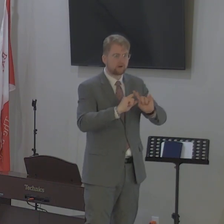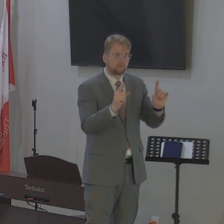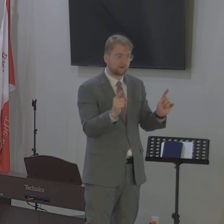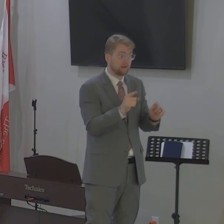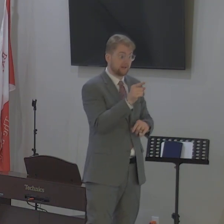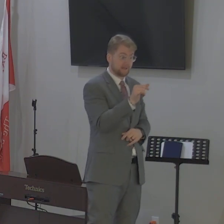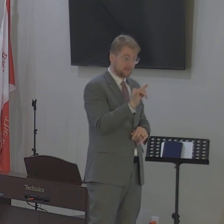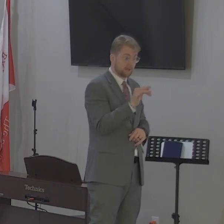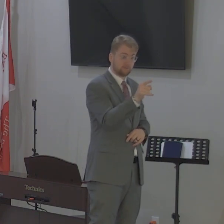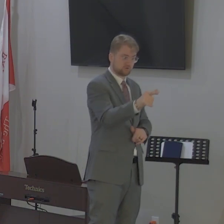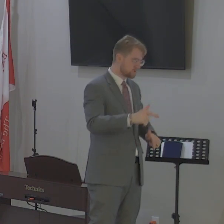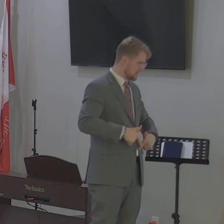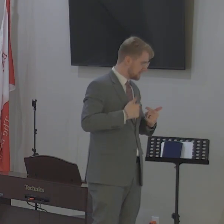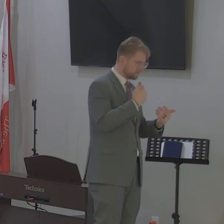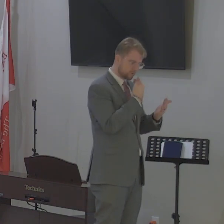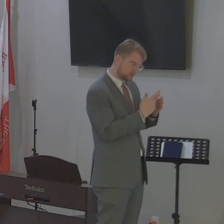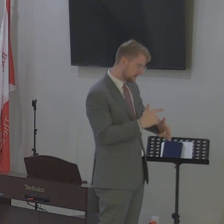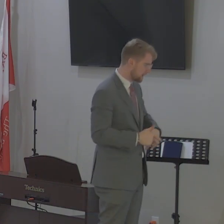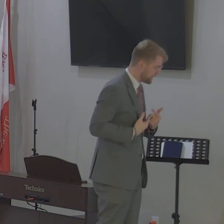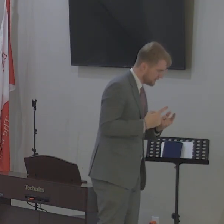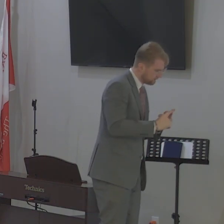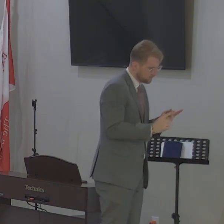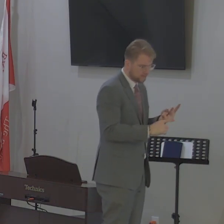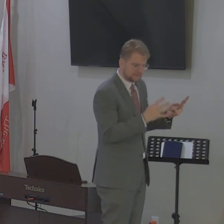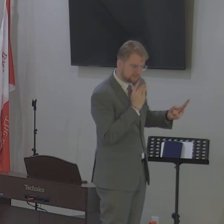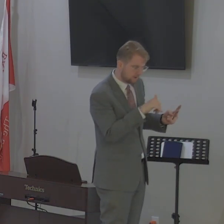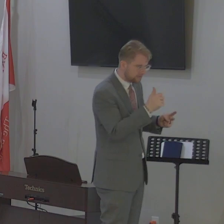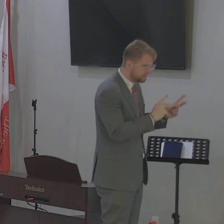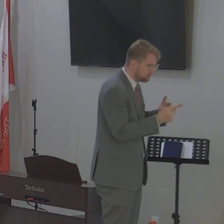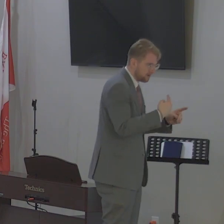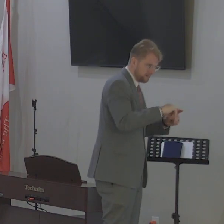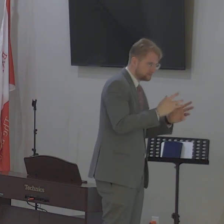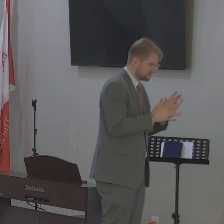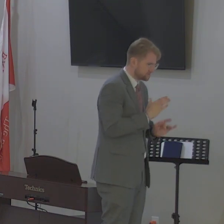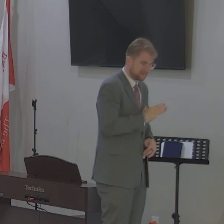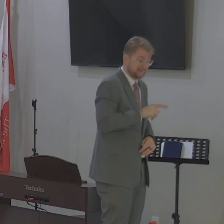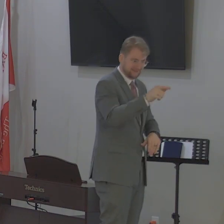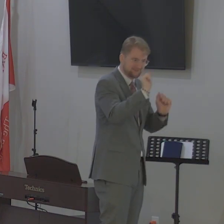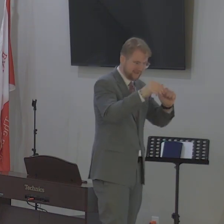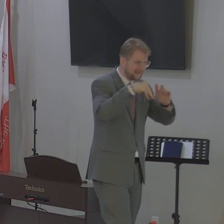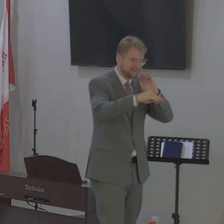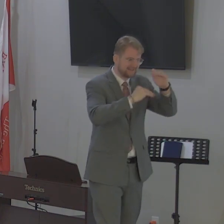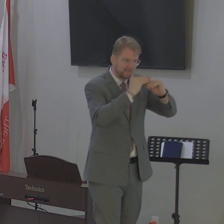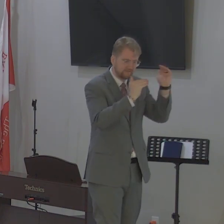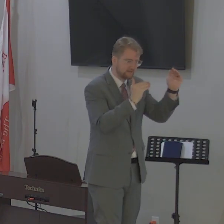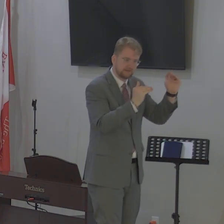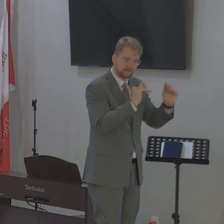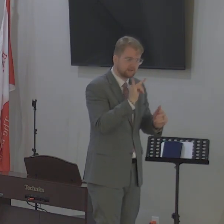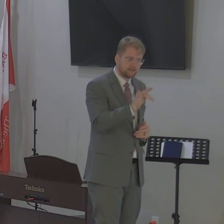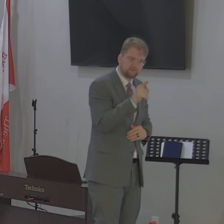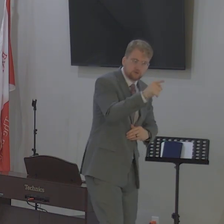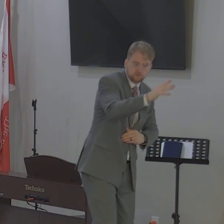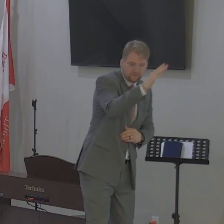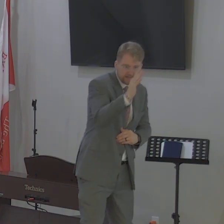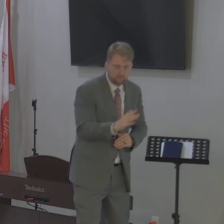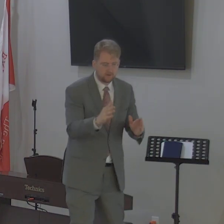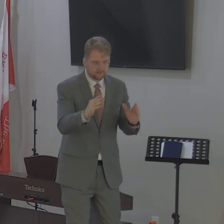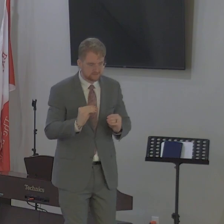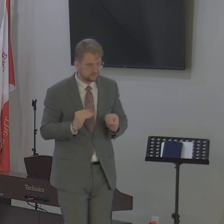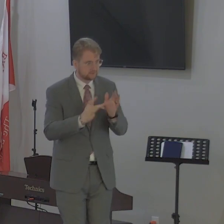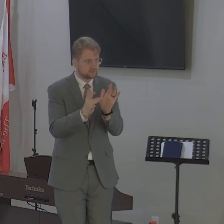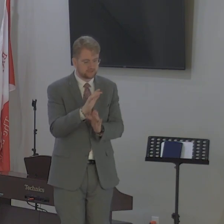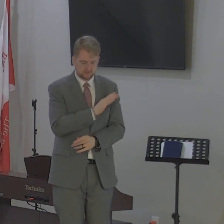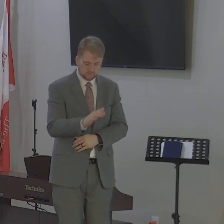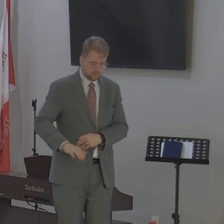as you try to live a good life and you tell other people about Jesus Christ, that you'll get to heaven. Well, listen, friend, you've never accepted Jesus Christ, you've never went